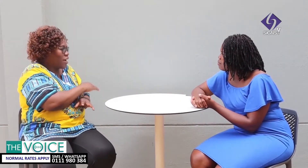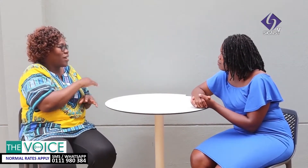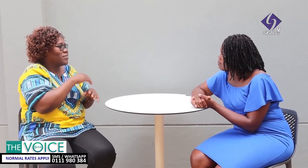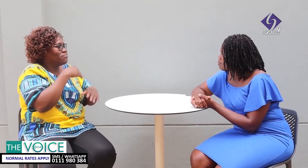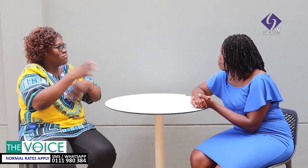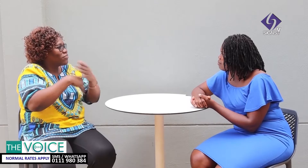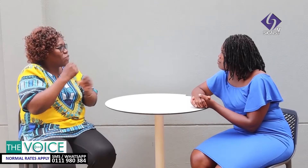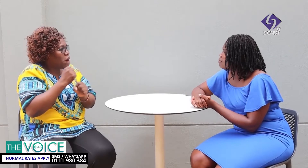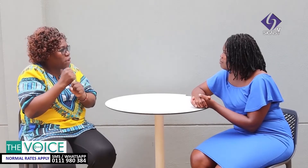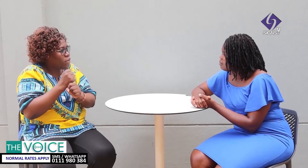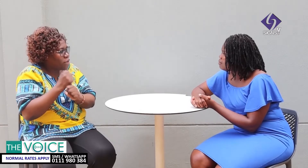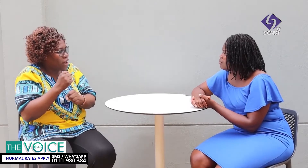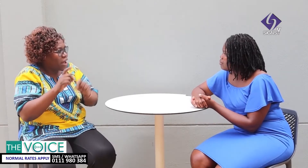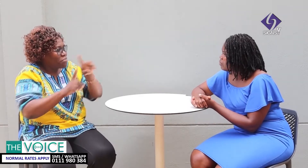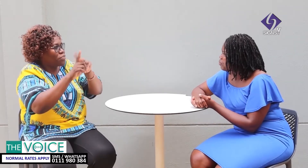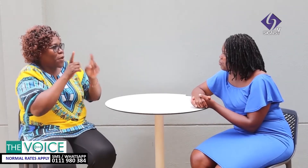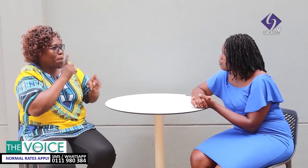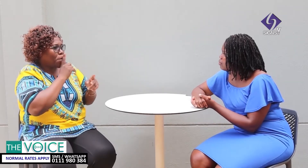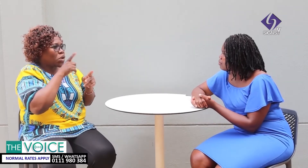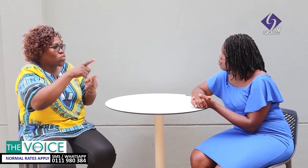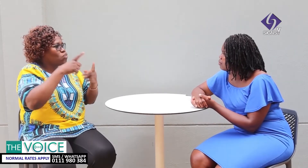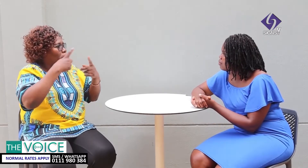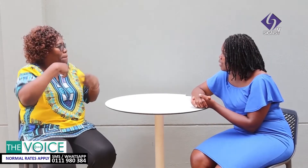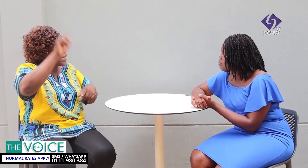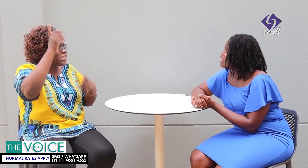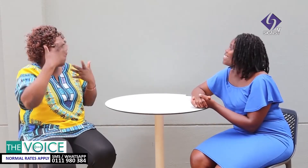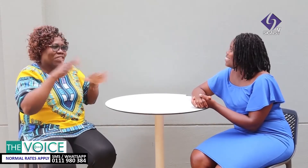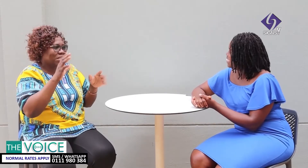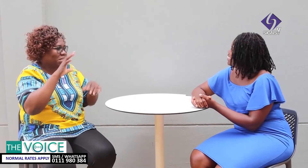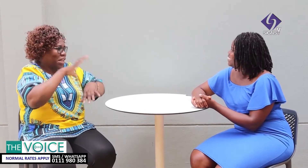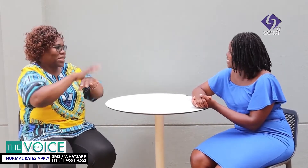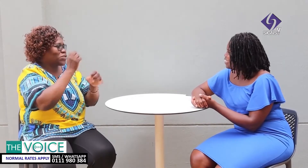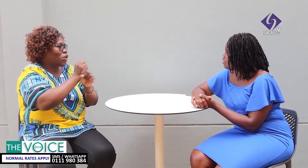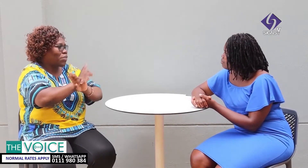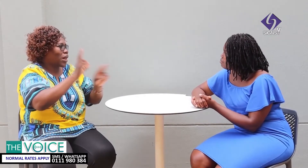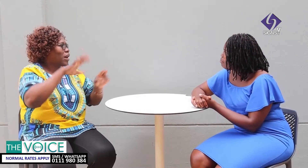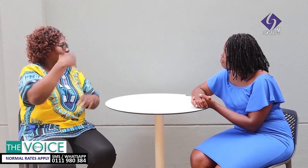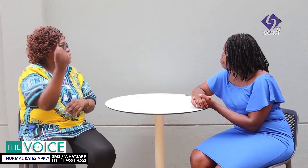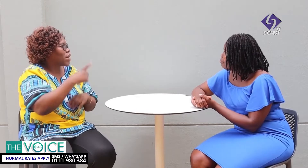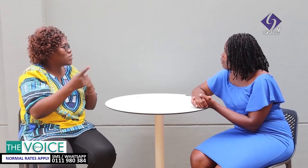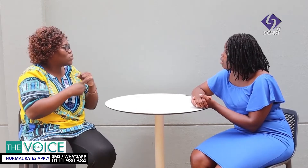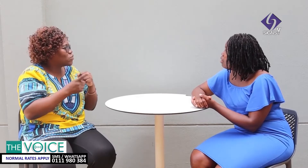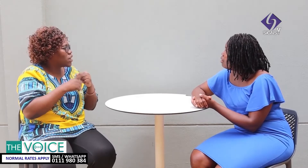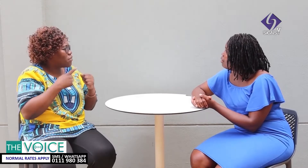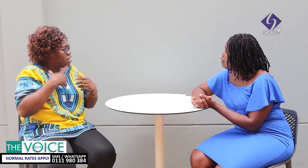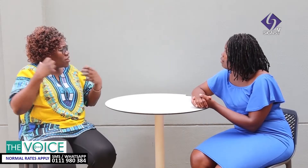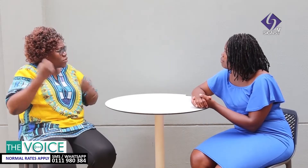So you would interchange them? Yes, I did both of them at the same time. That continued for a while until